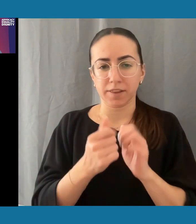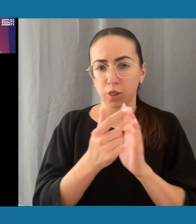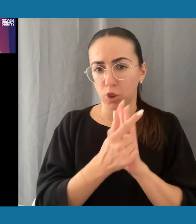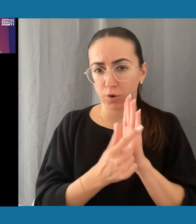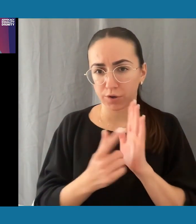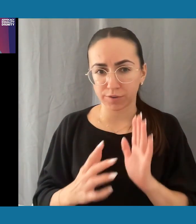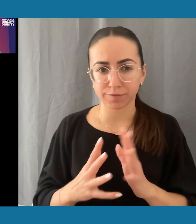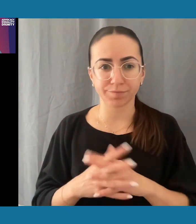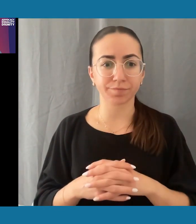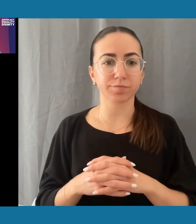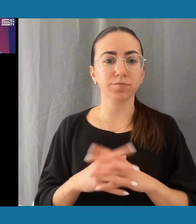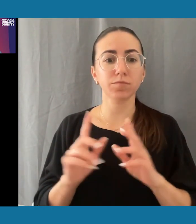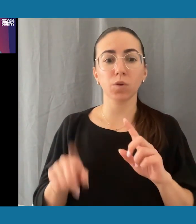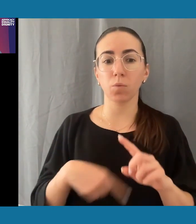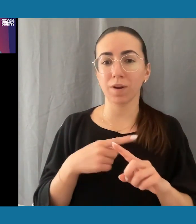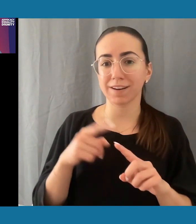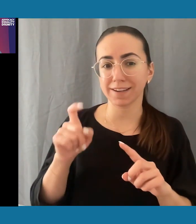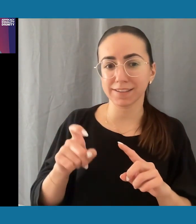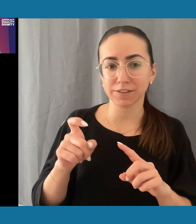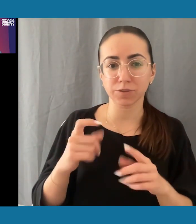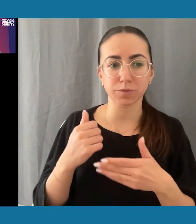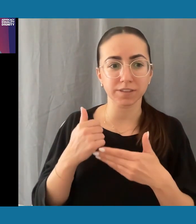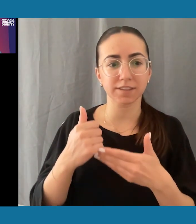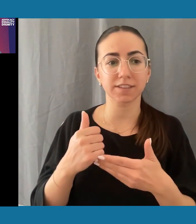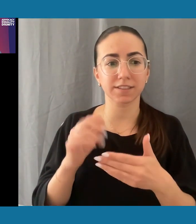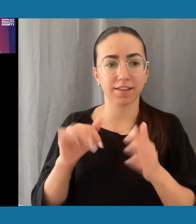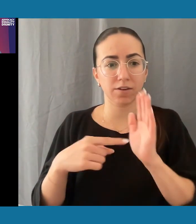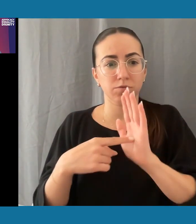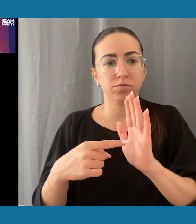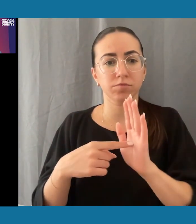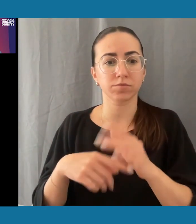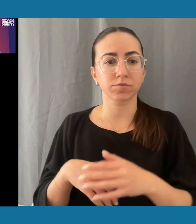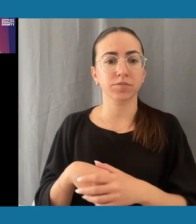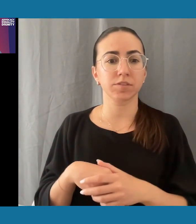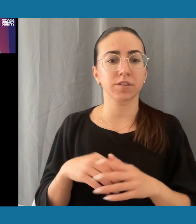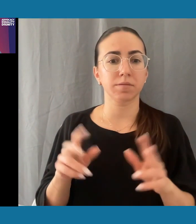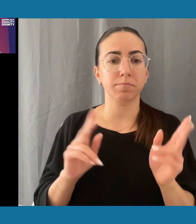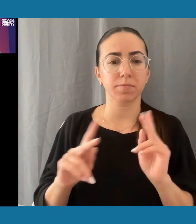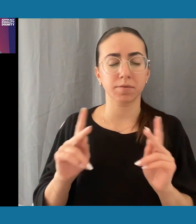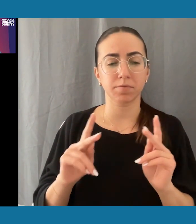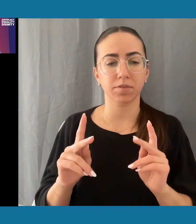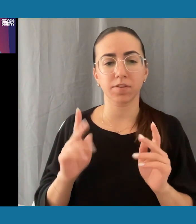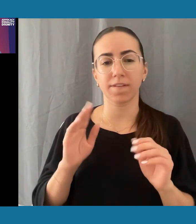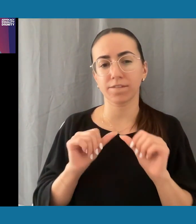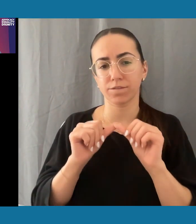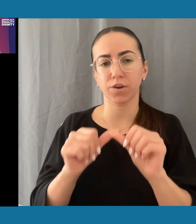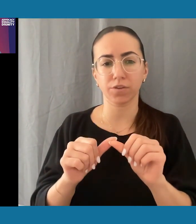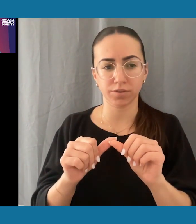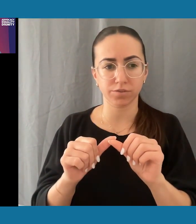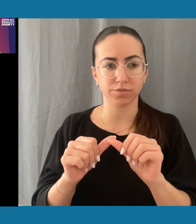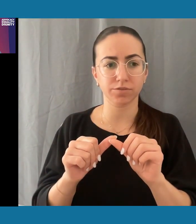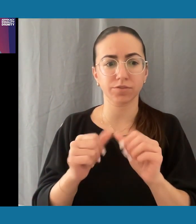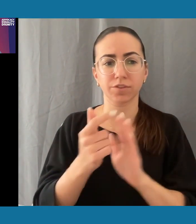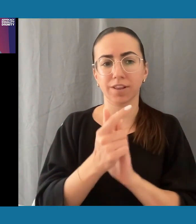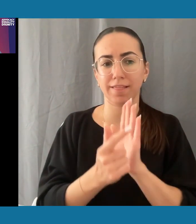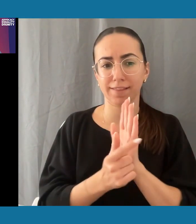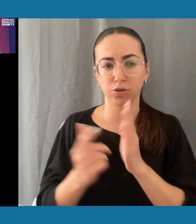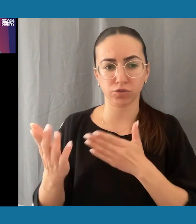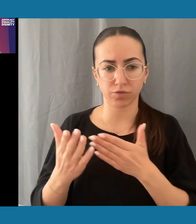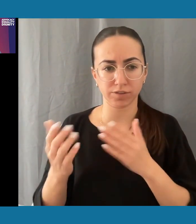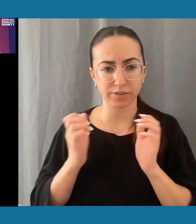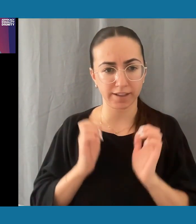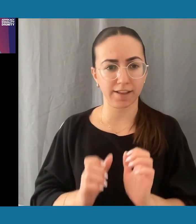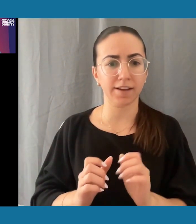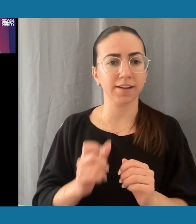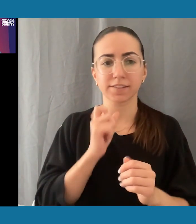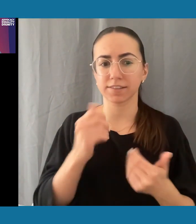When necessary to assist in the representation, the presence of these persons furthers the rendition of legal services to the client and does